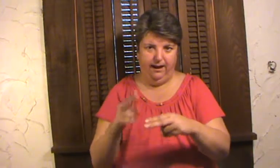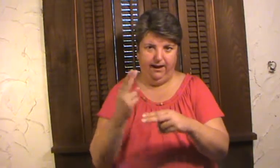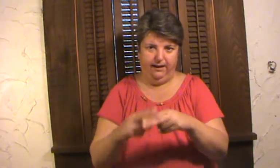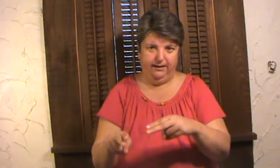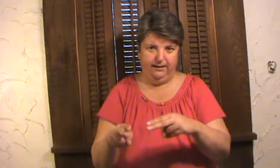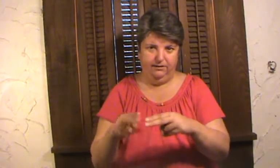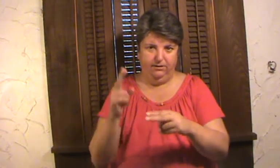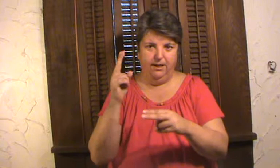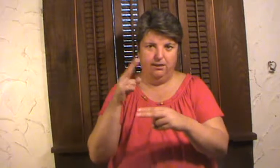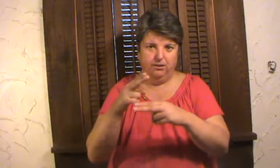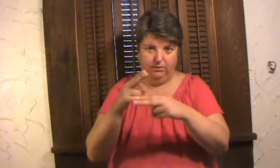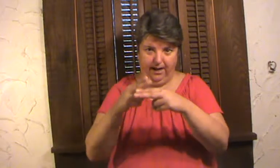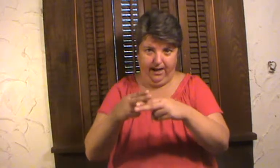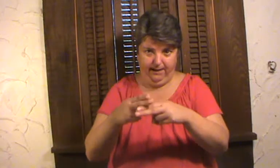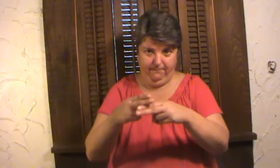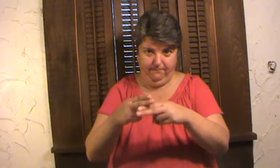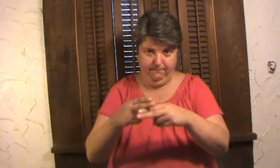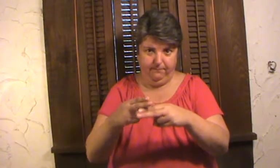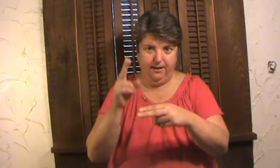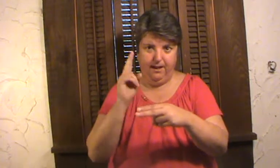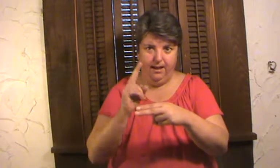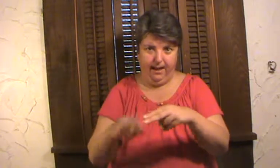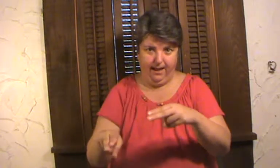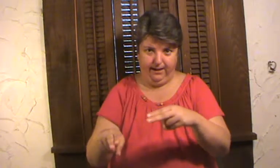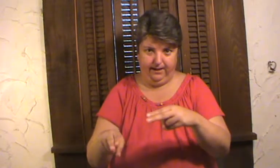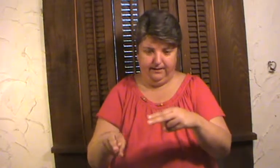egg. So name, egg.